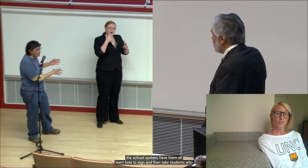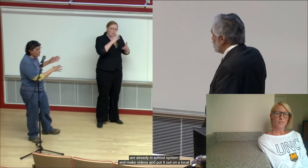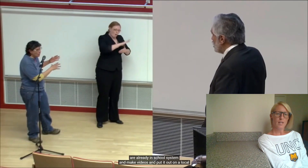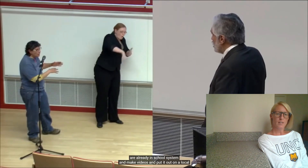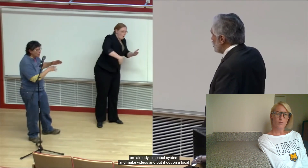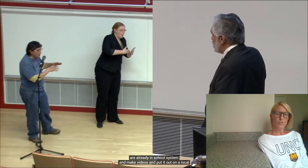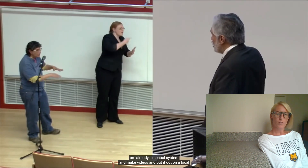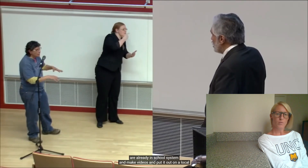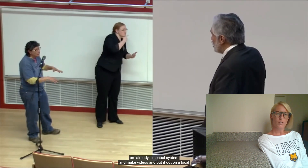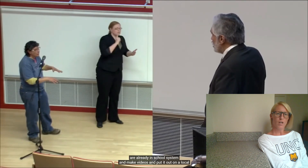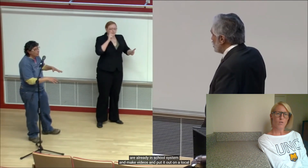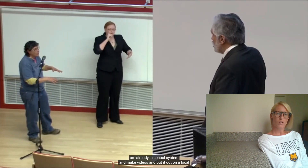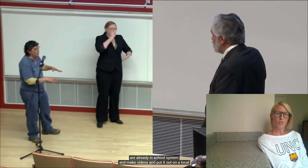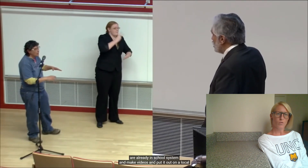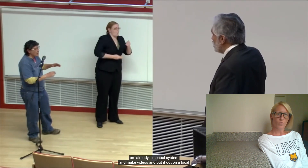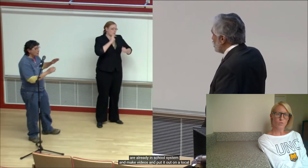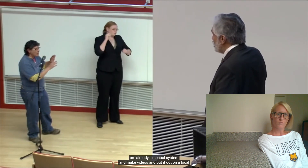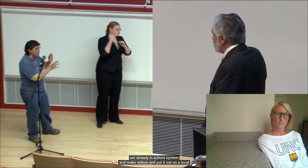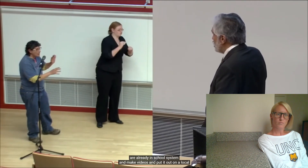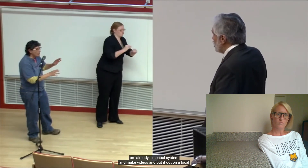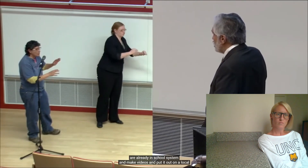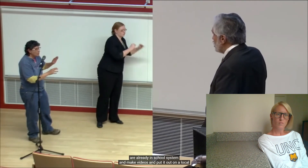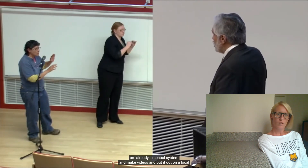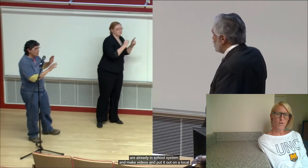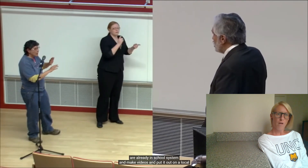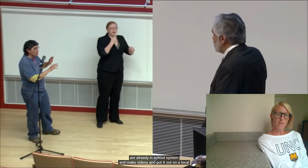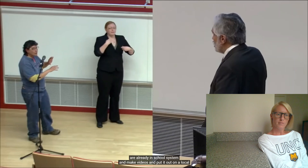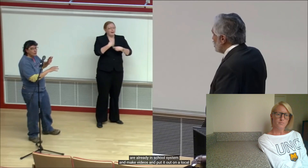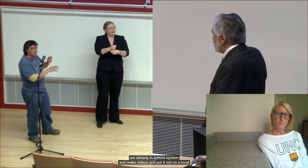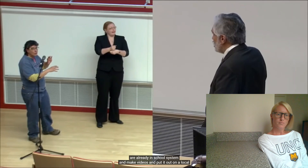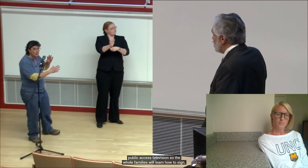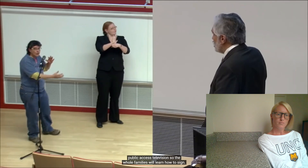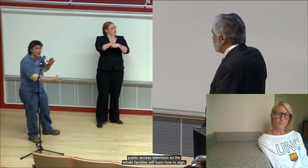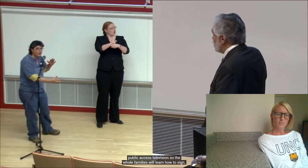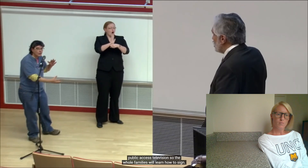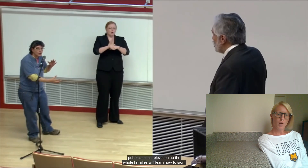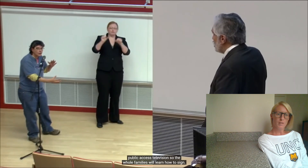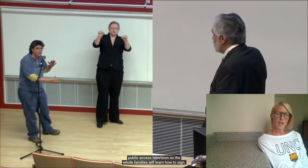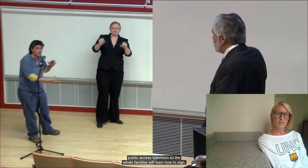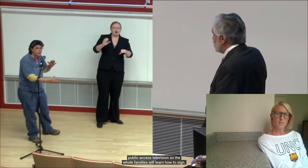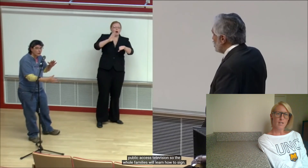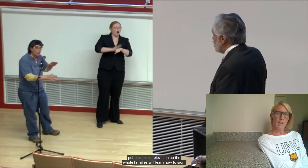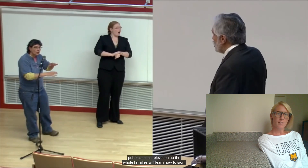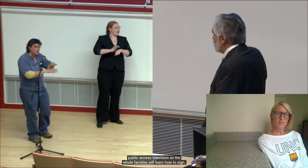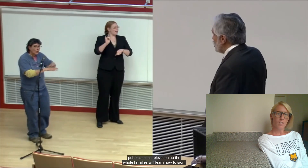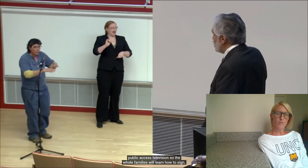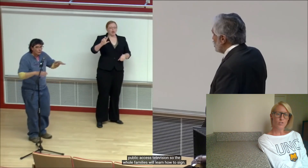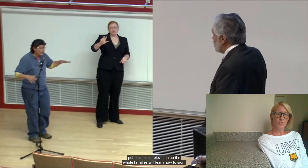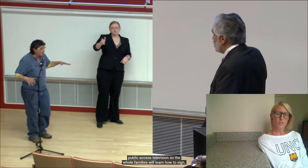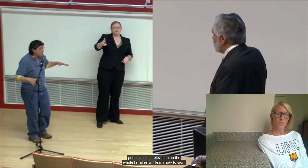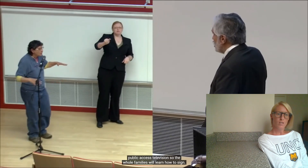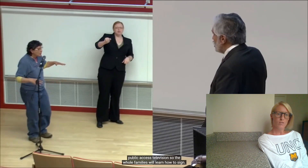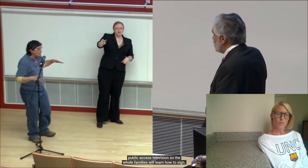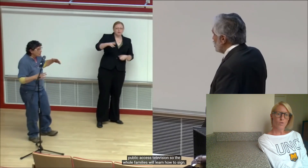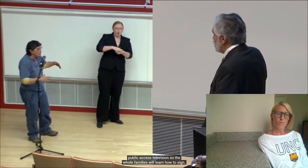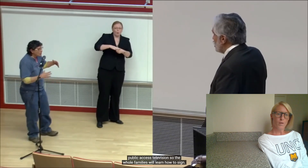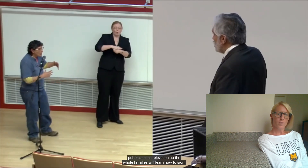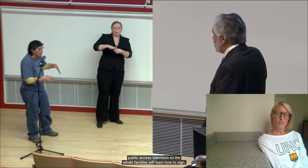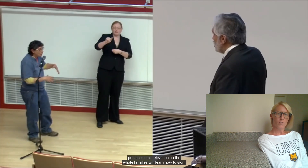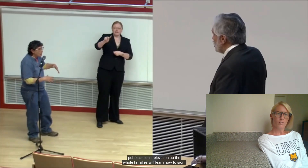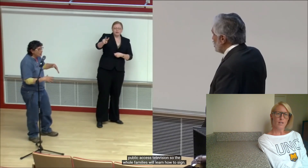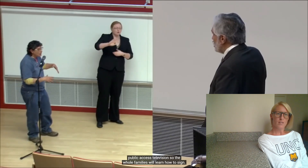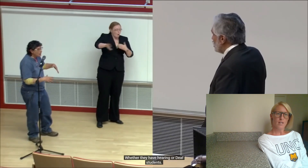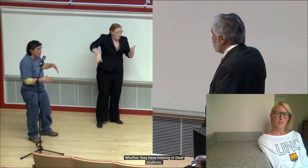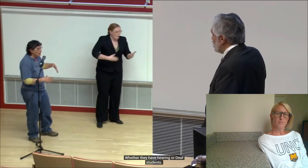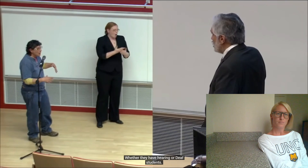take students who are already in the school system and make videos and put it out on a local public access television so the whole families will learn